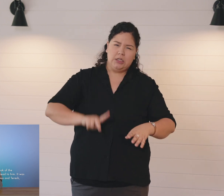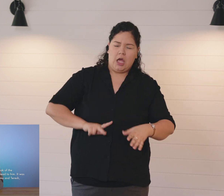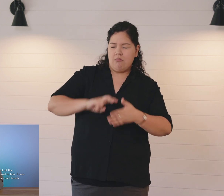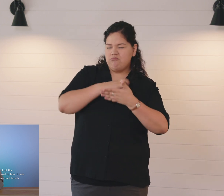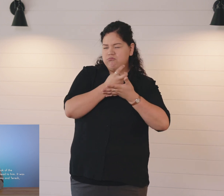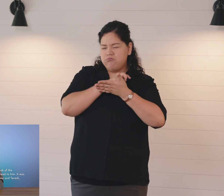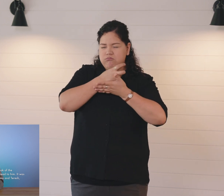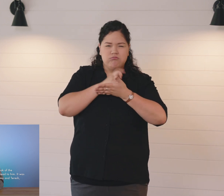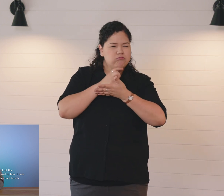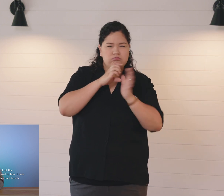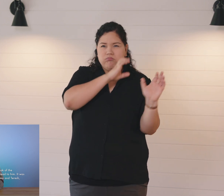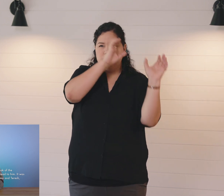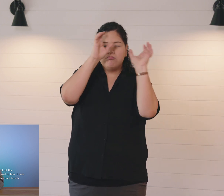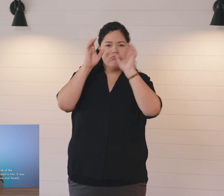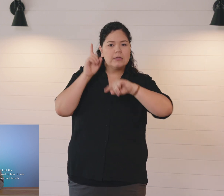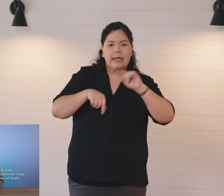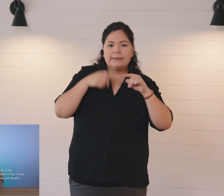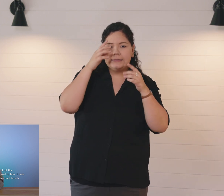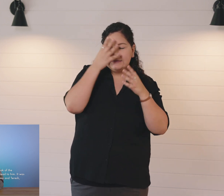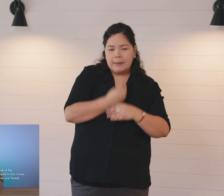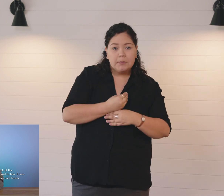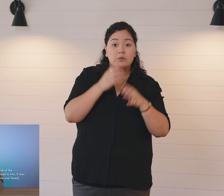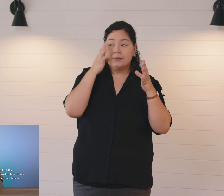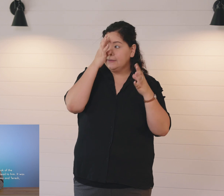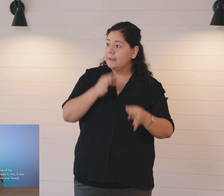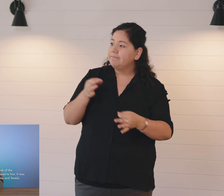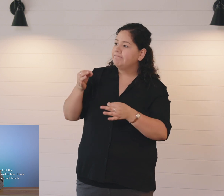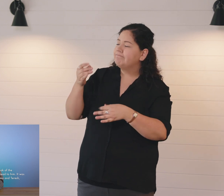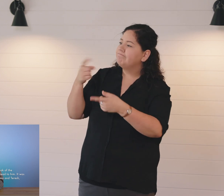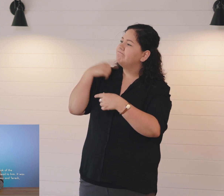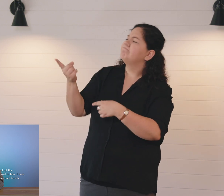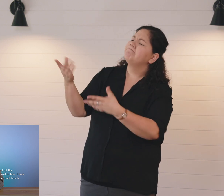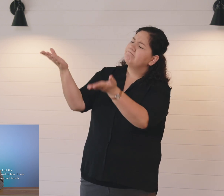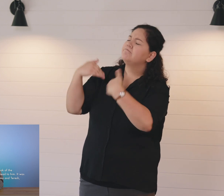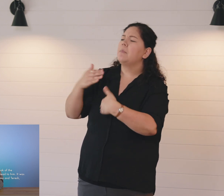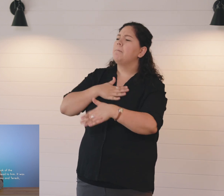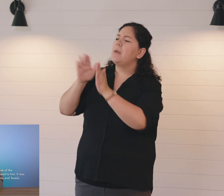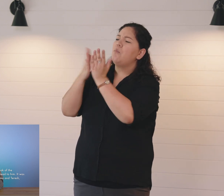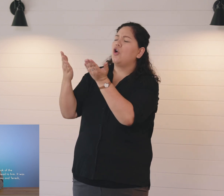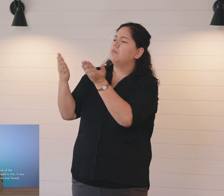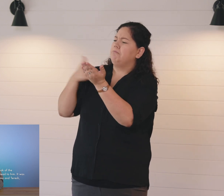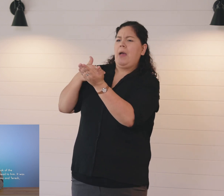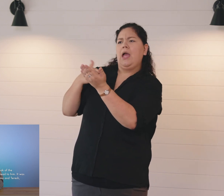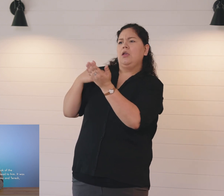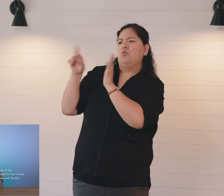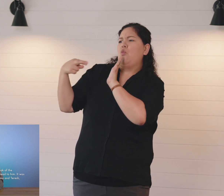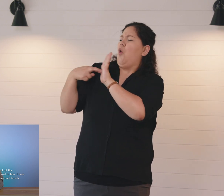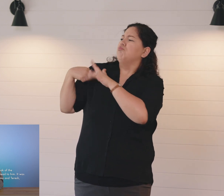so he ordered the book of the Chronicles, the record of his reign, to be brought in and read to him. It was found recorded there